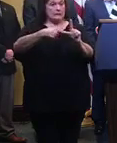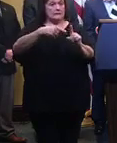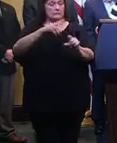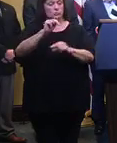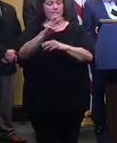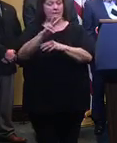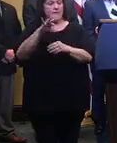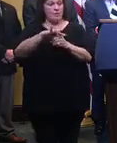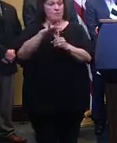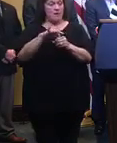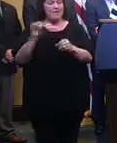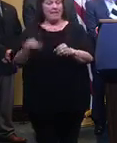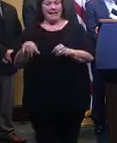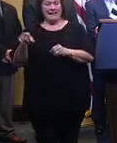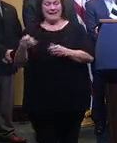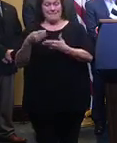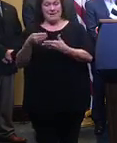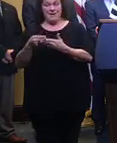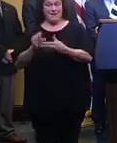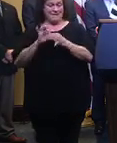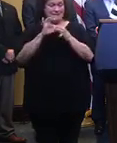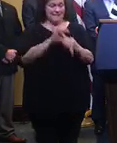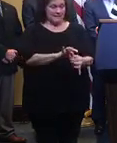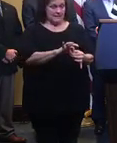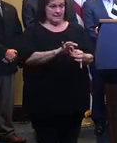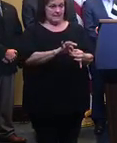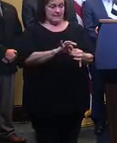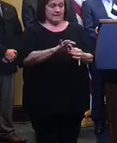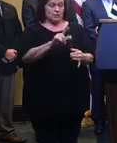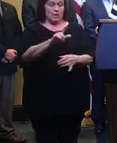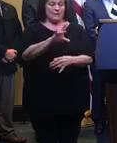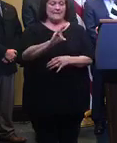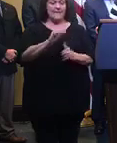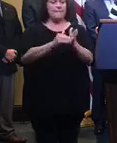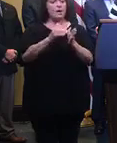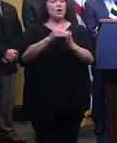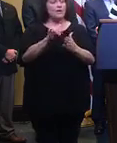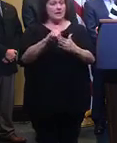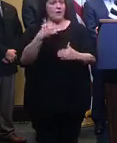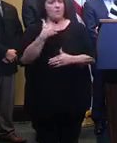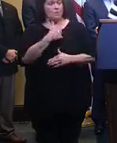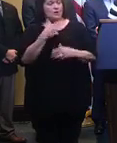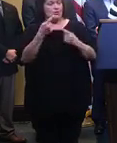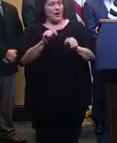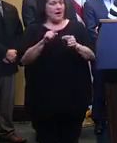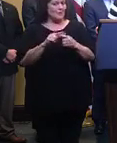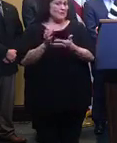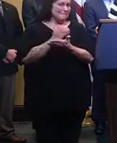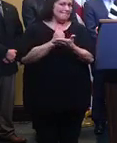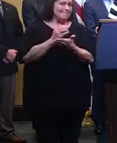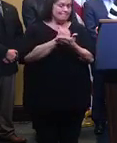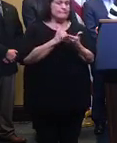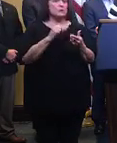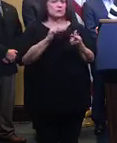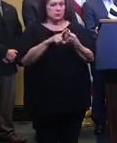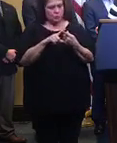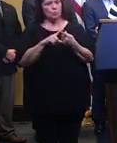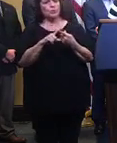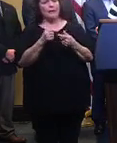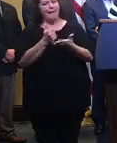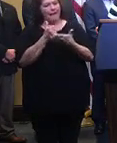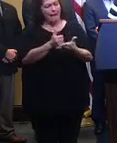again tied to the recurring revenue, the $27 million that we are trying to get for infrastructure improvements with the